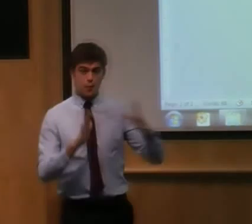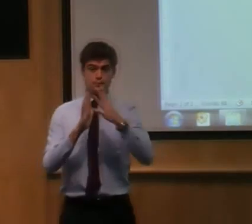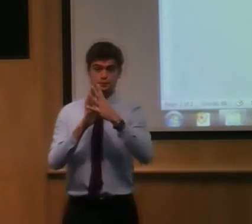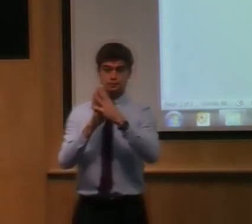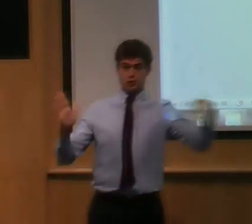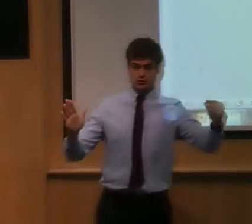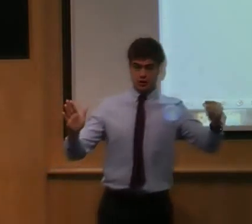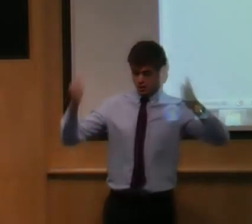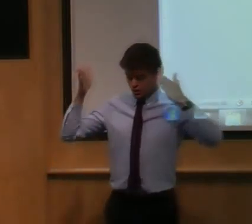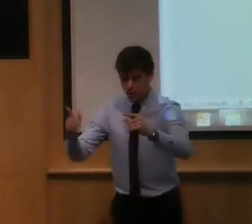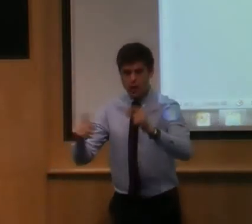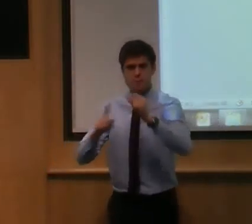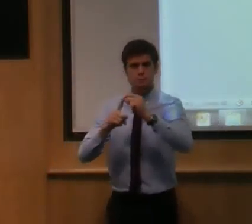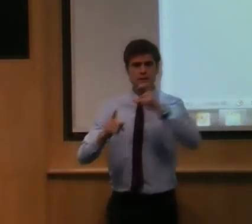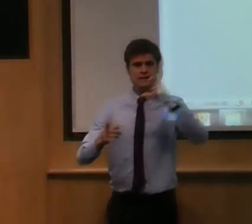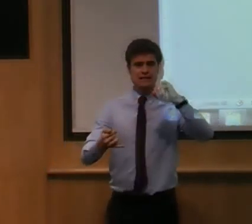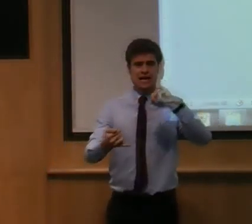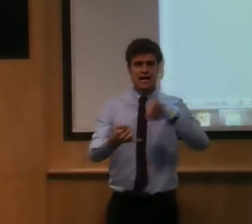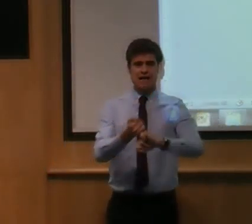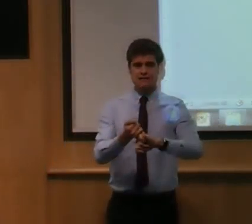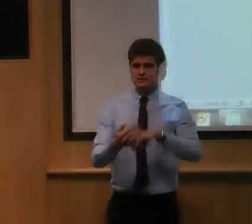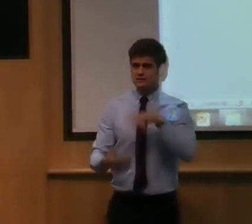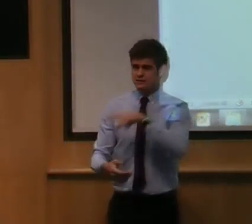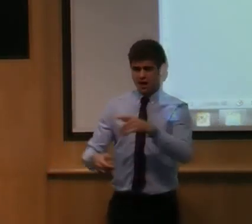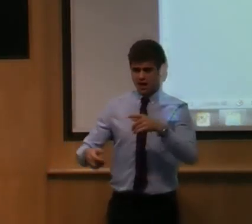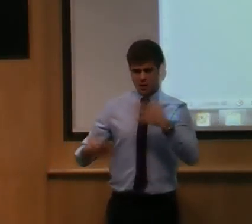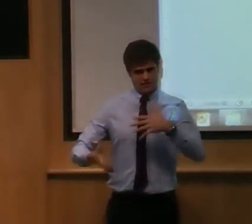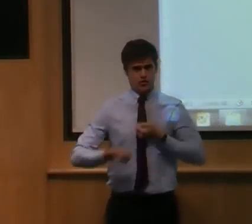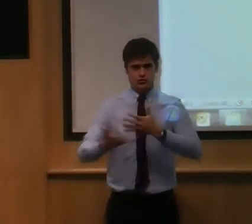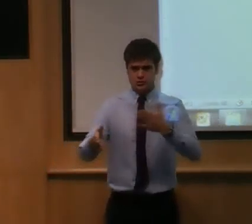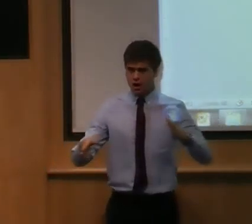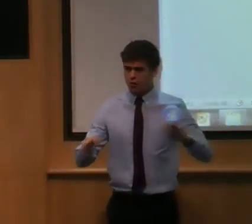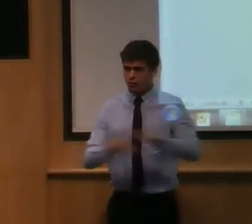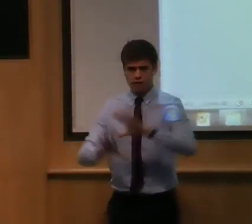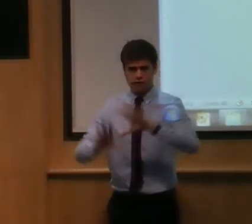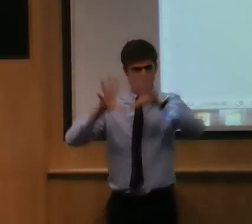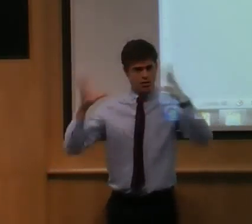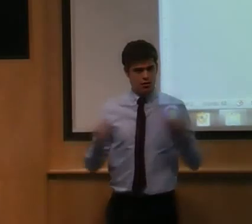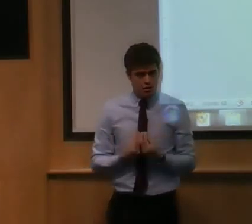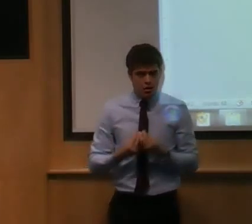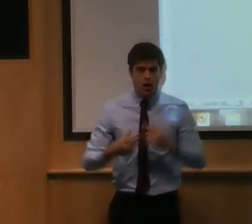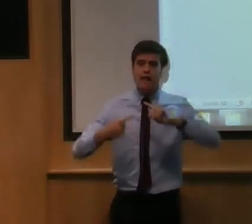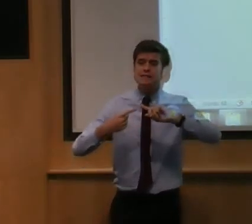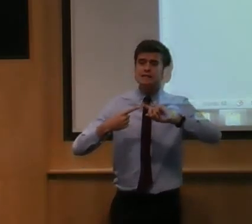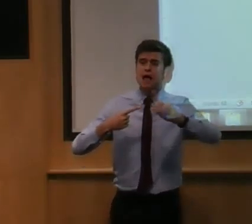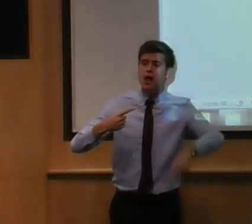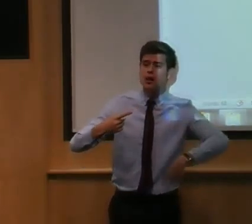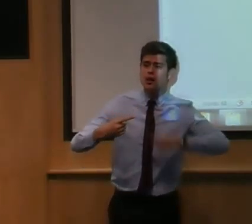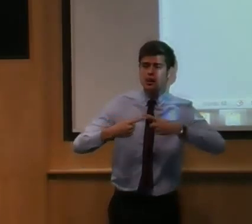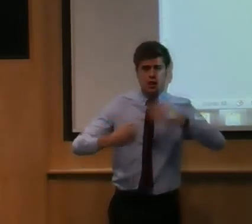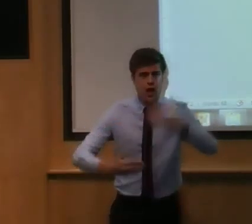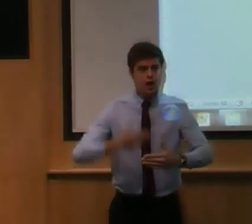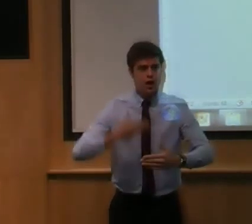Okay, so this slide here shows our model and how we are looking to implement the